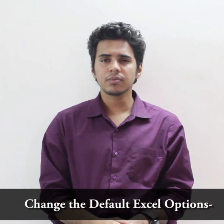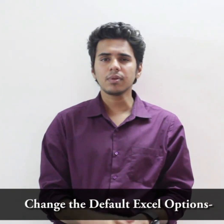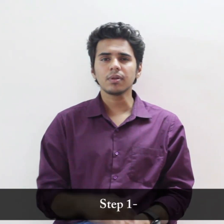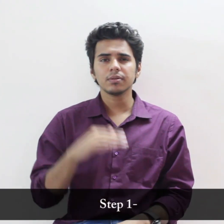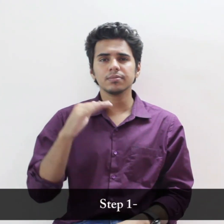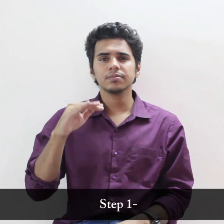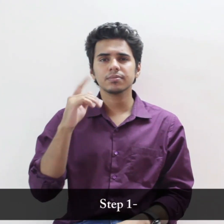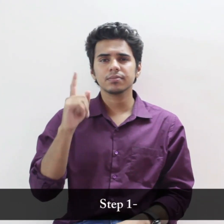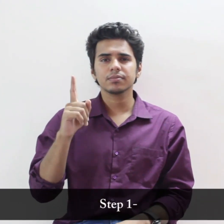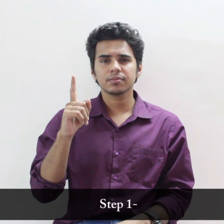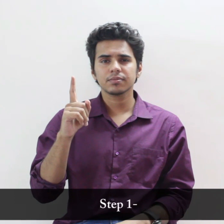Step 1.